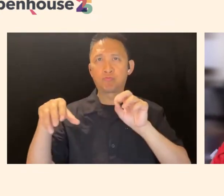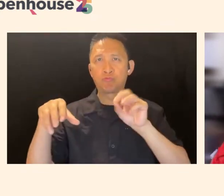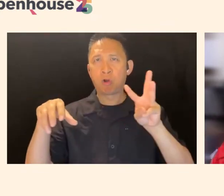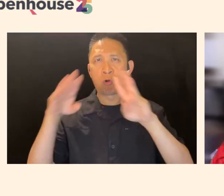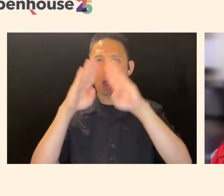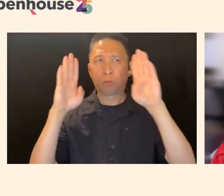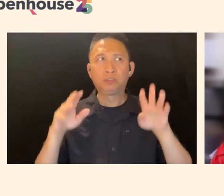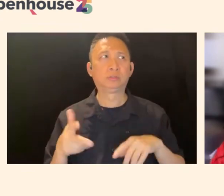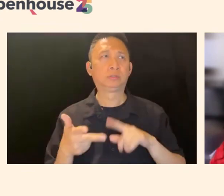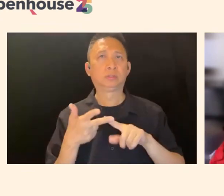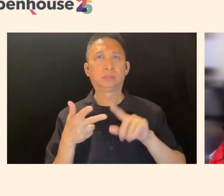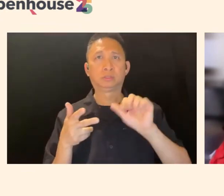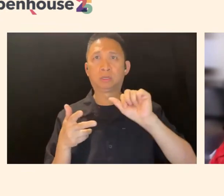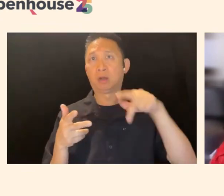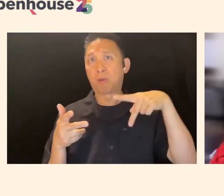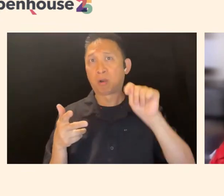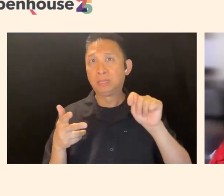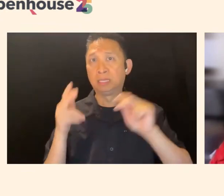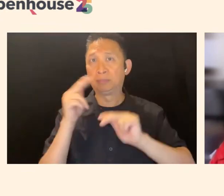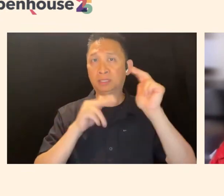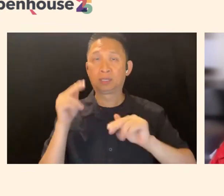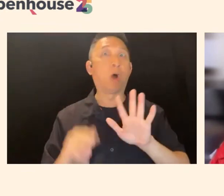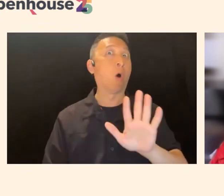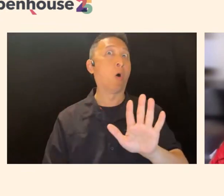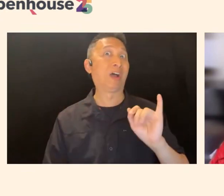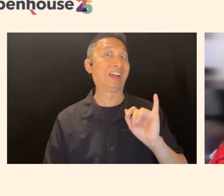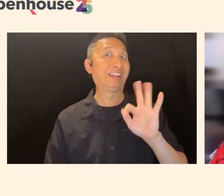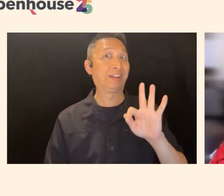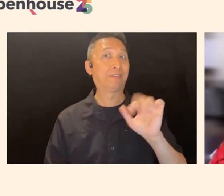Shopify. If it's an apartment building,